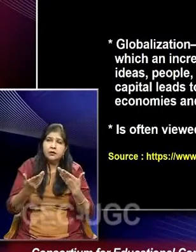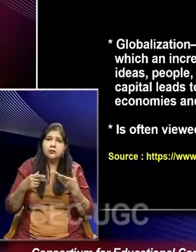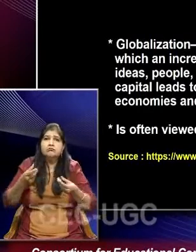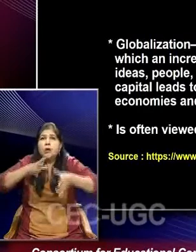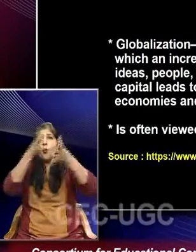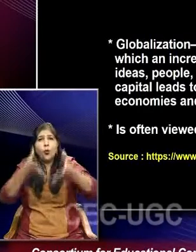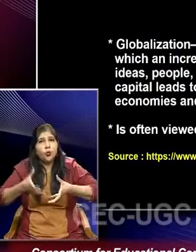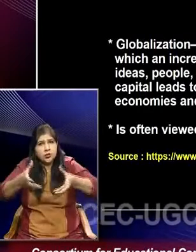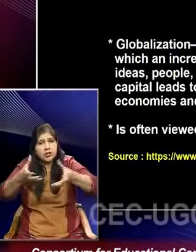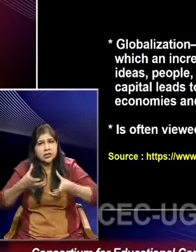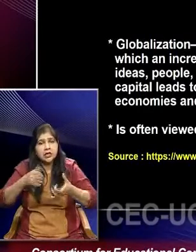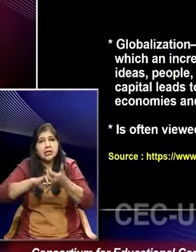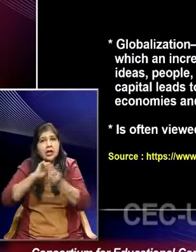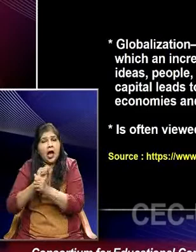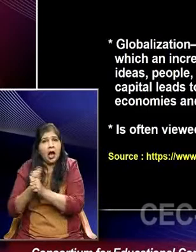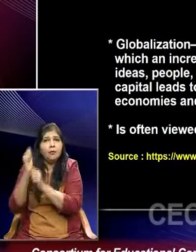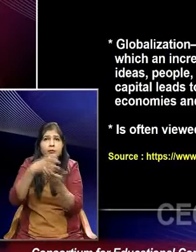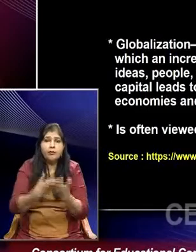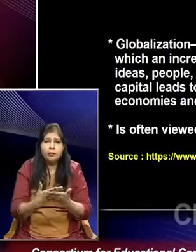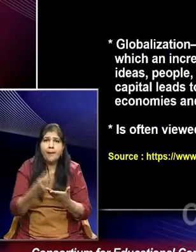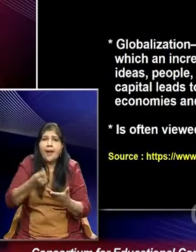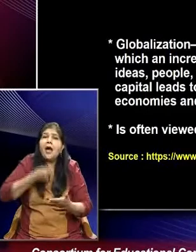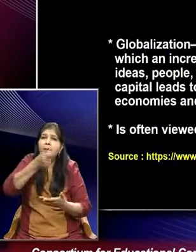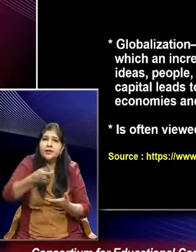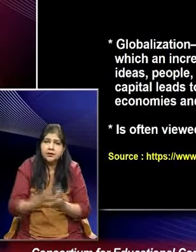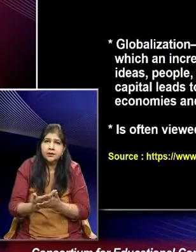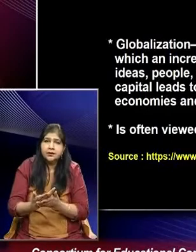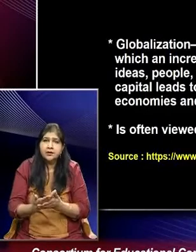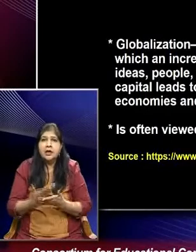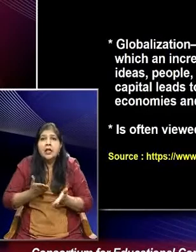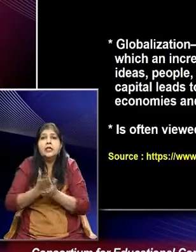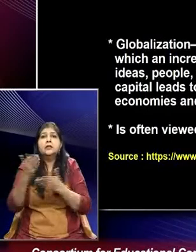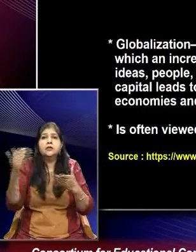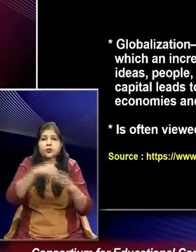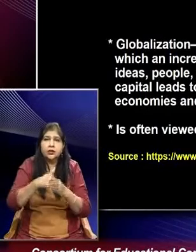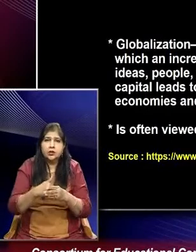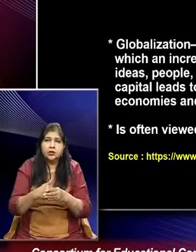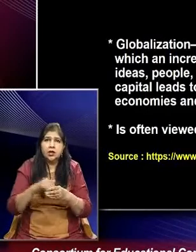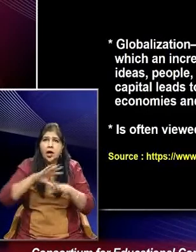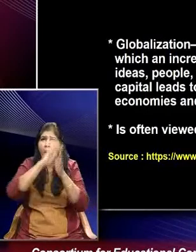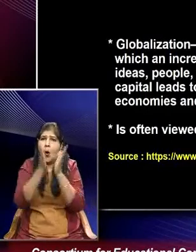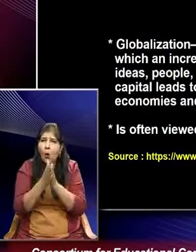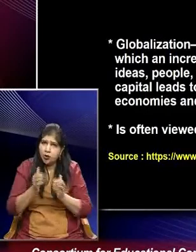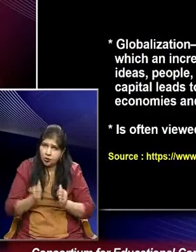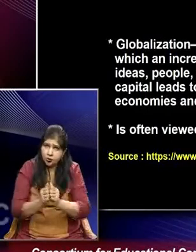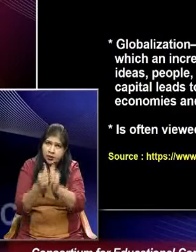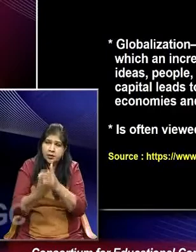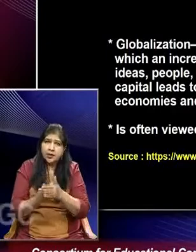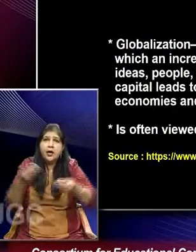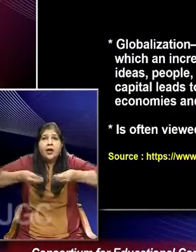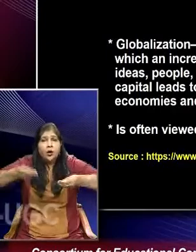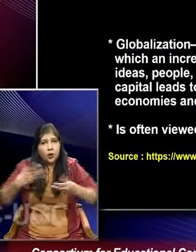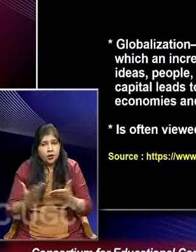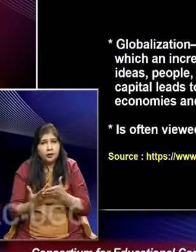goods, services, capital leads to integration of